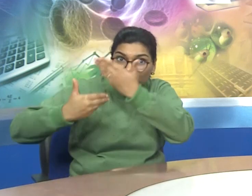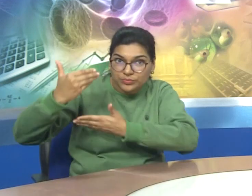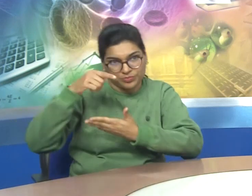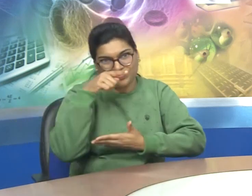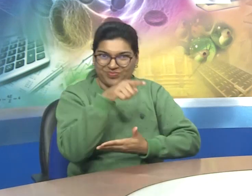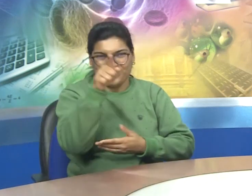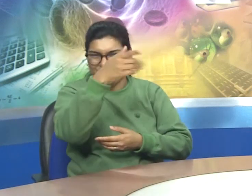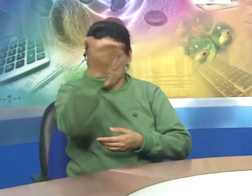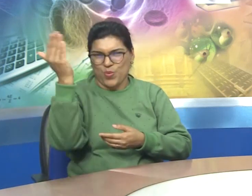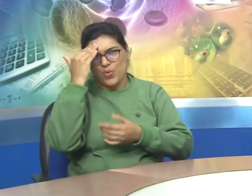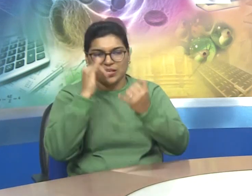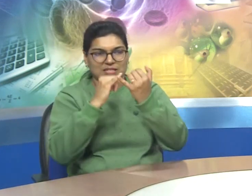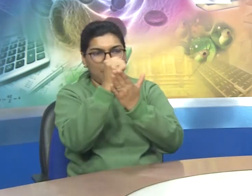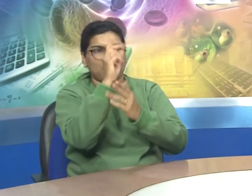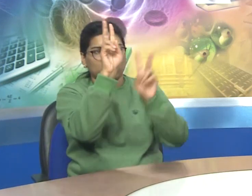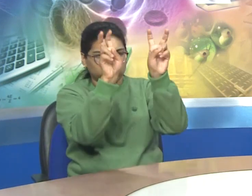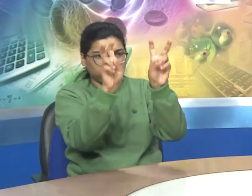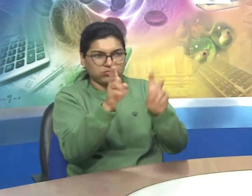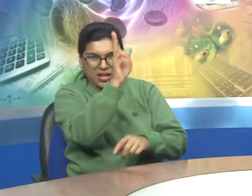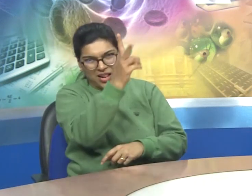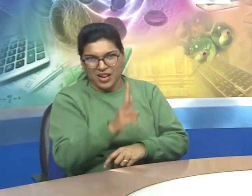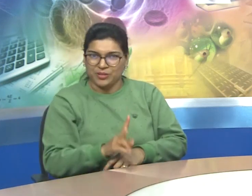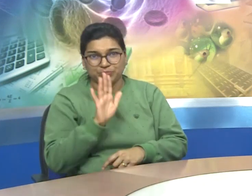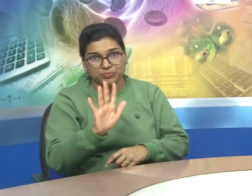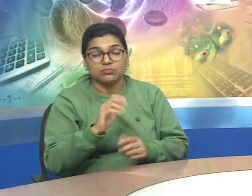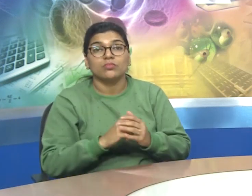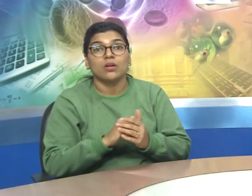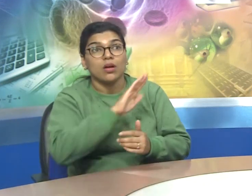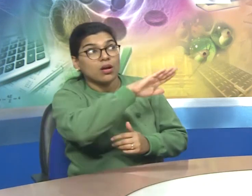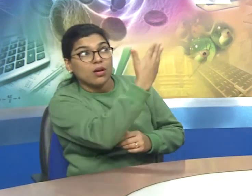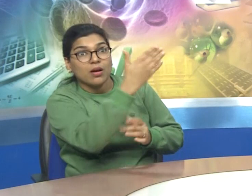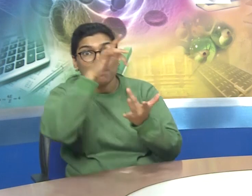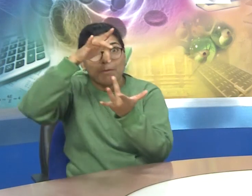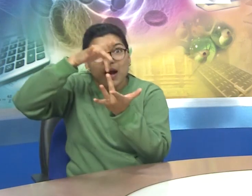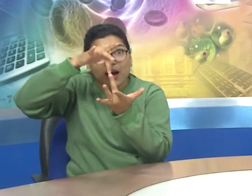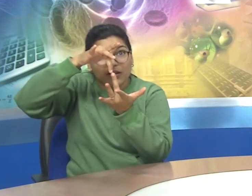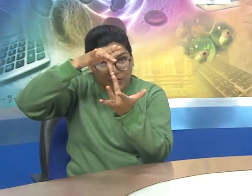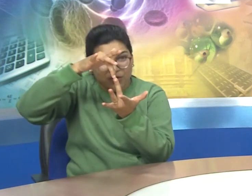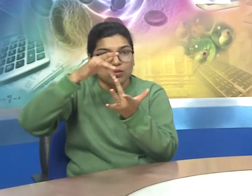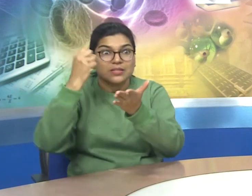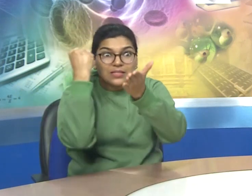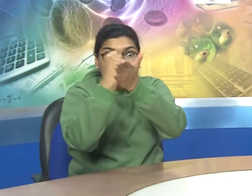You all must be aware of different subjects. And the middle column, in this, you can see the